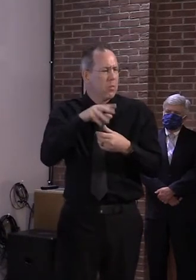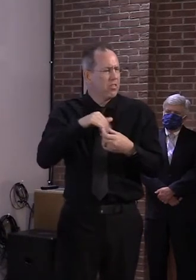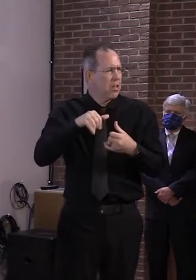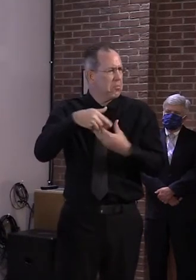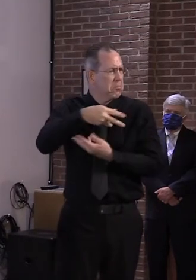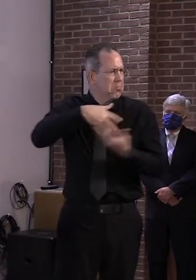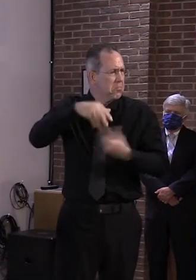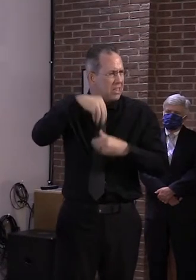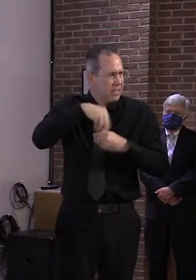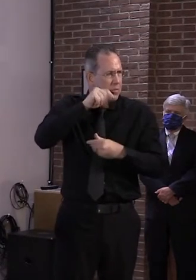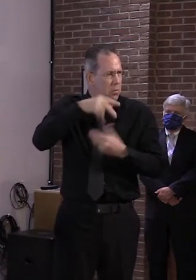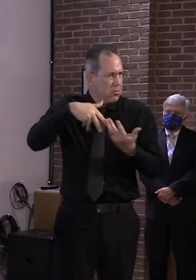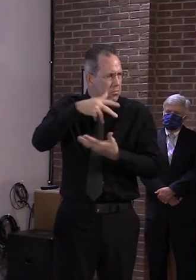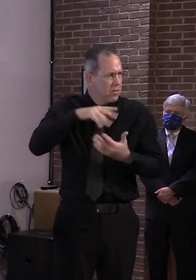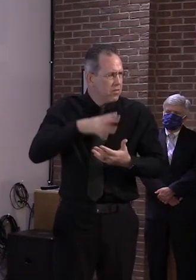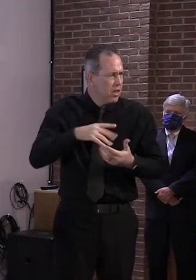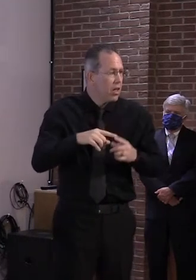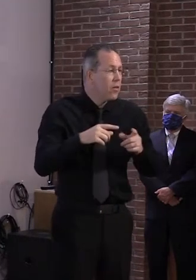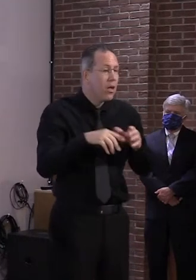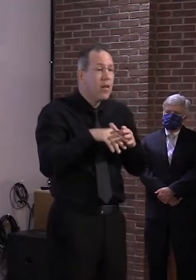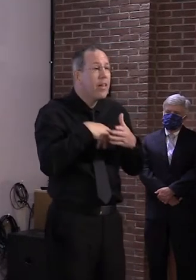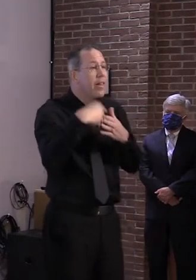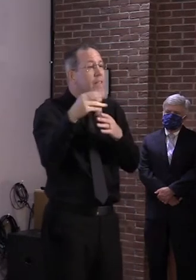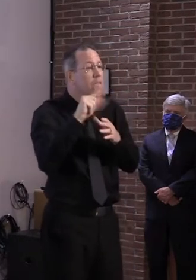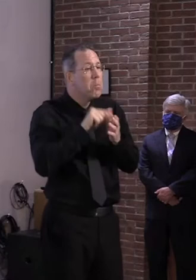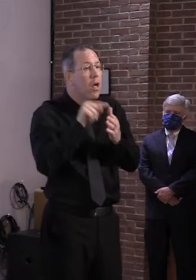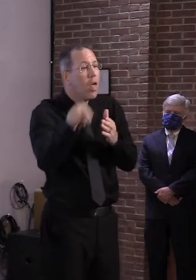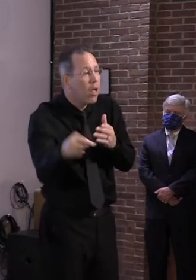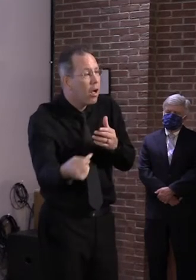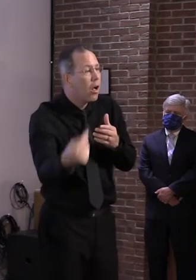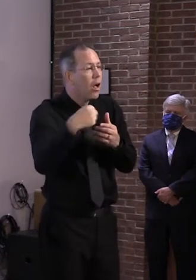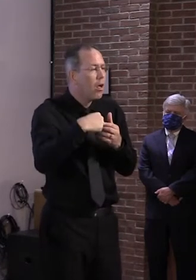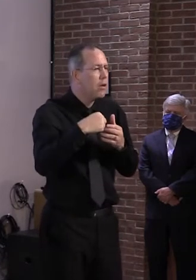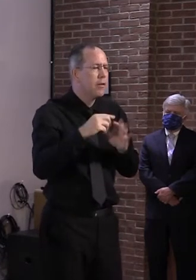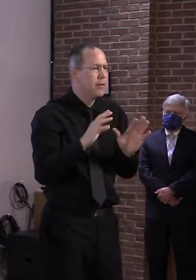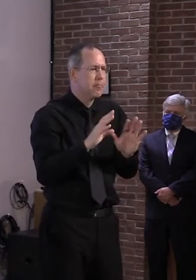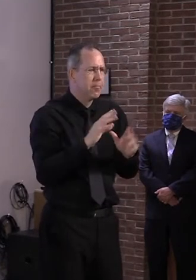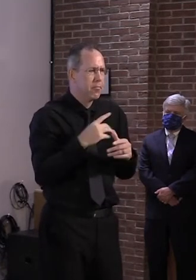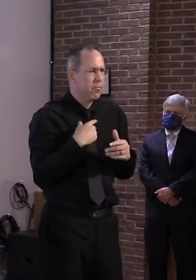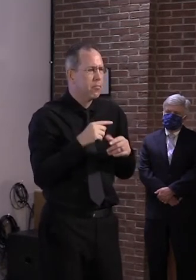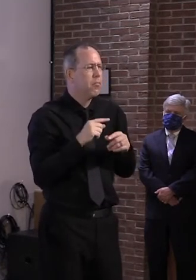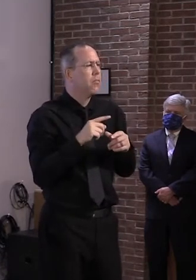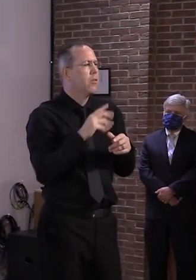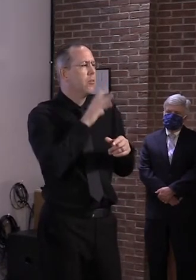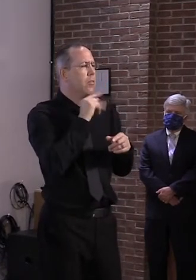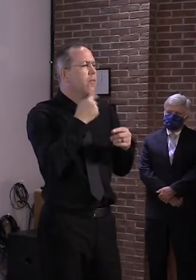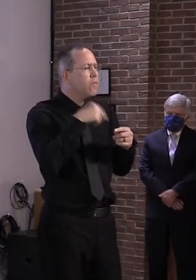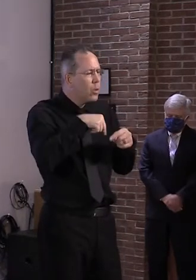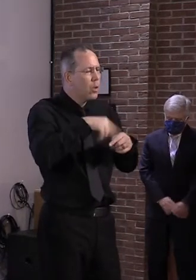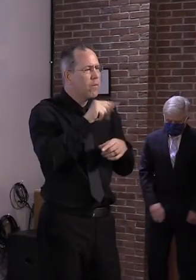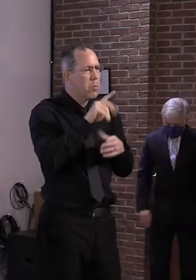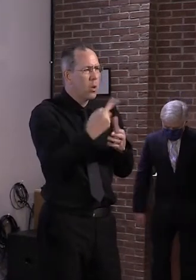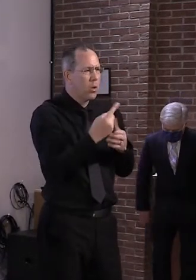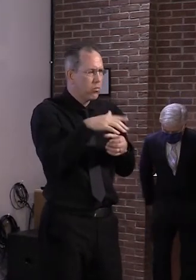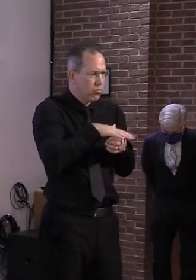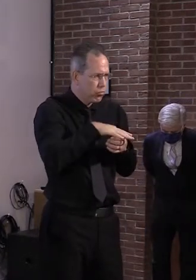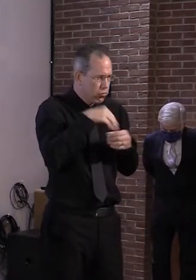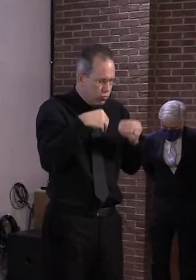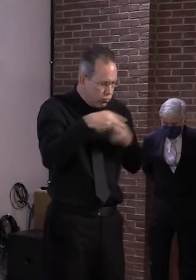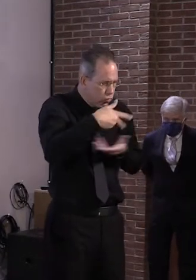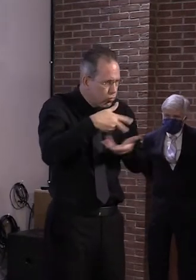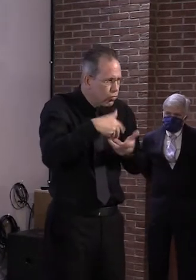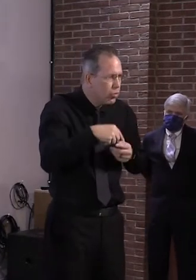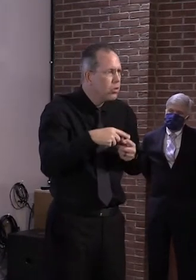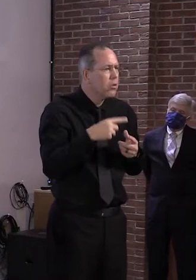into Vermont. As we've mentioned in the past, we're using those four surveillance measures to more closely monitor Vermont. And